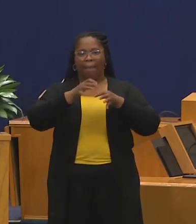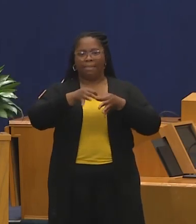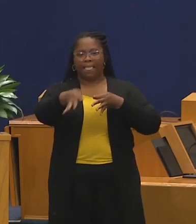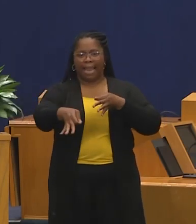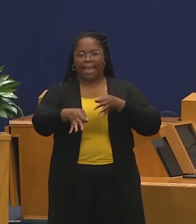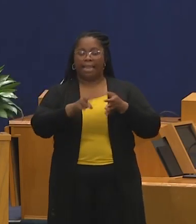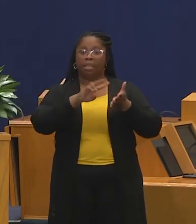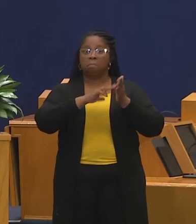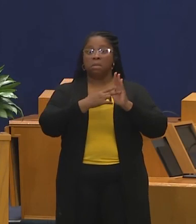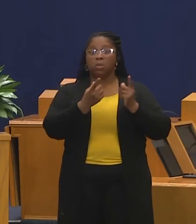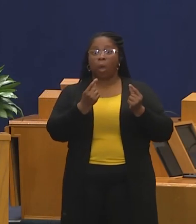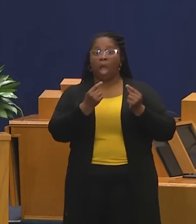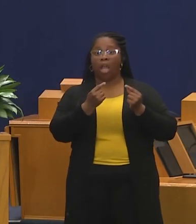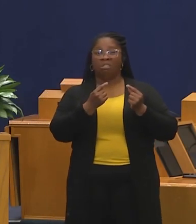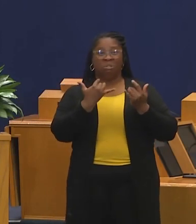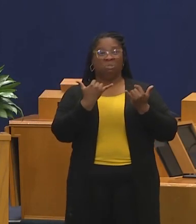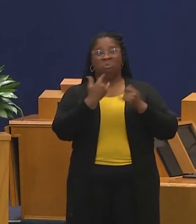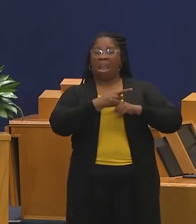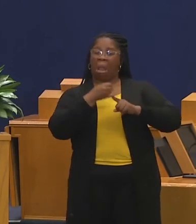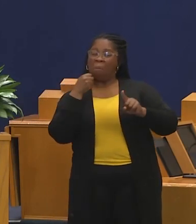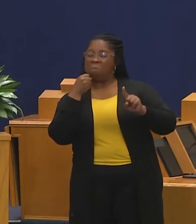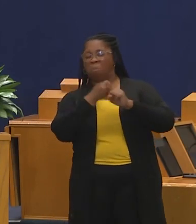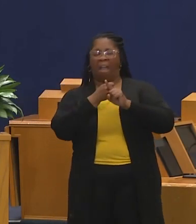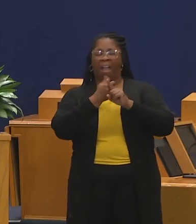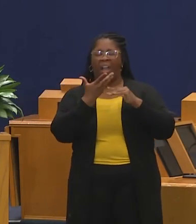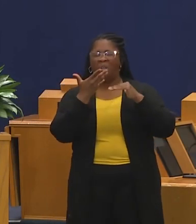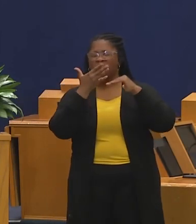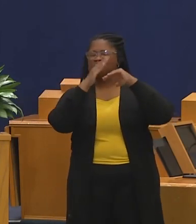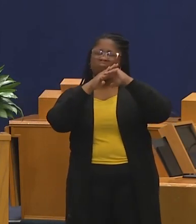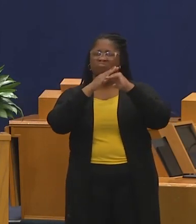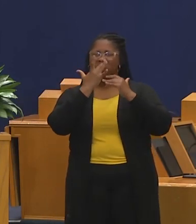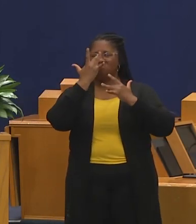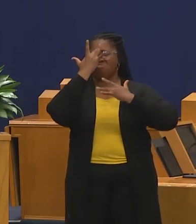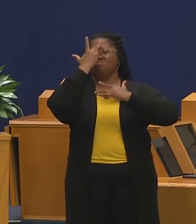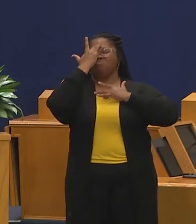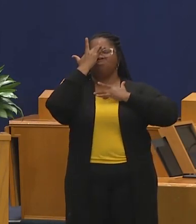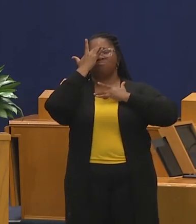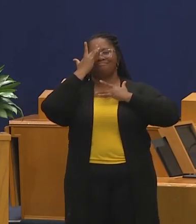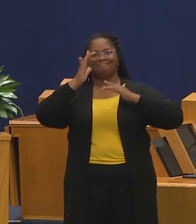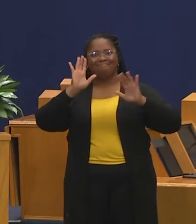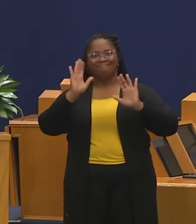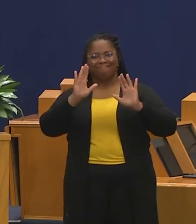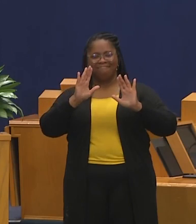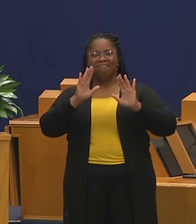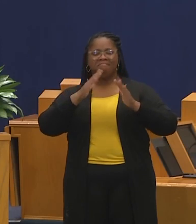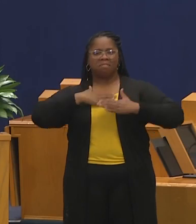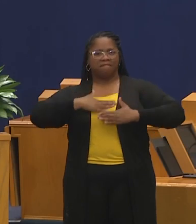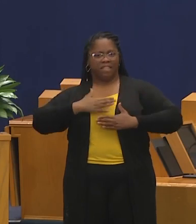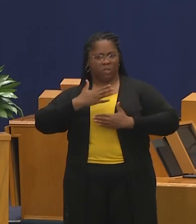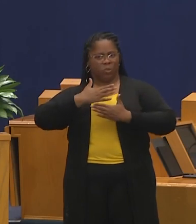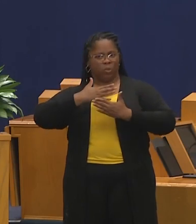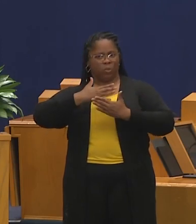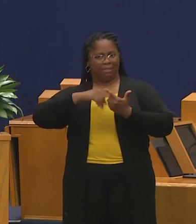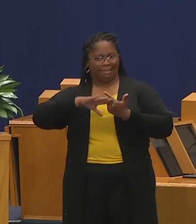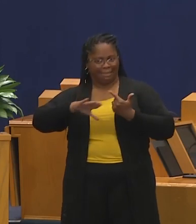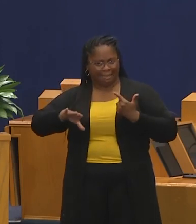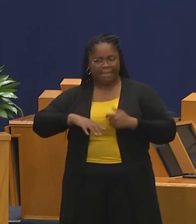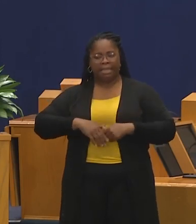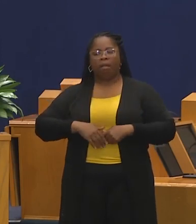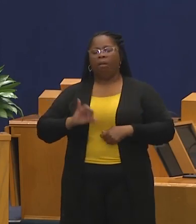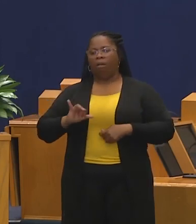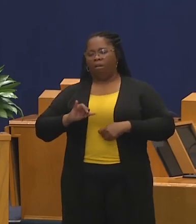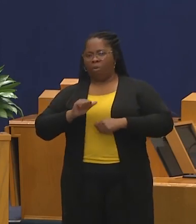the peak today through physical distancing measures and through other public health interventions, these interventions are able